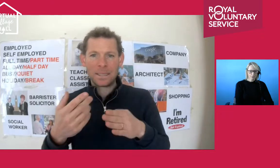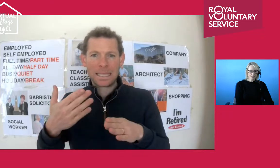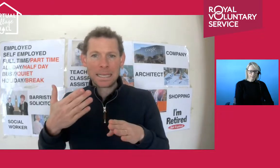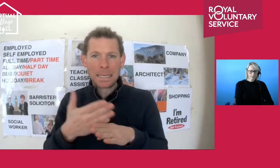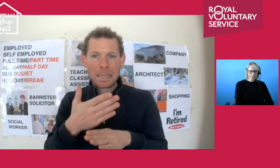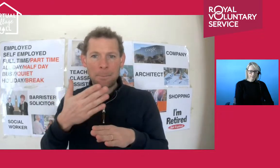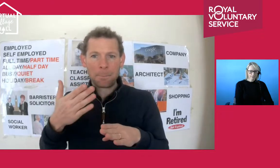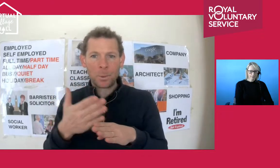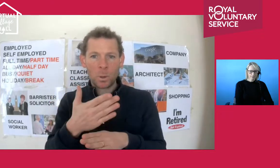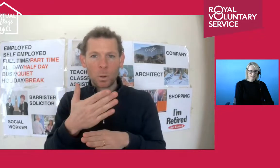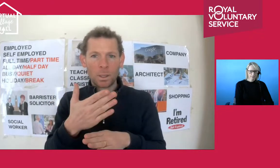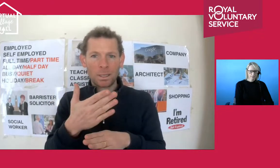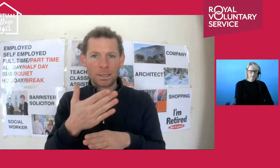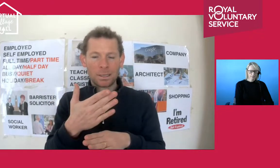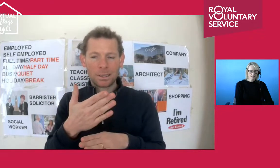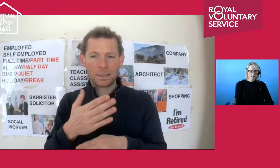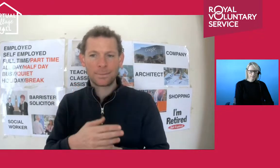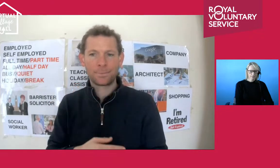Self-employed.